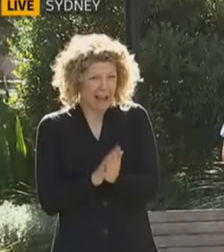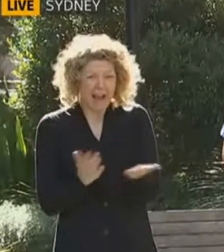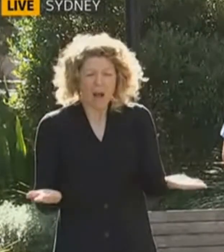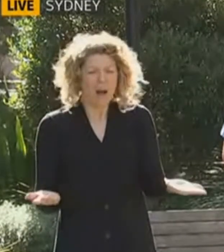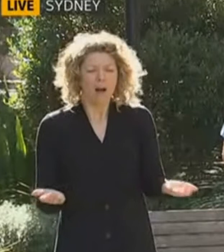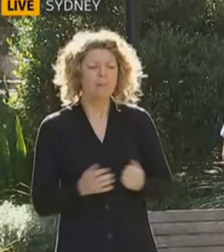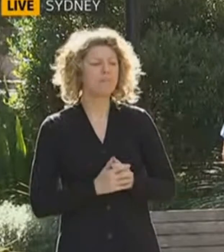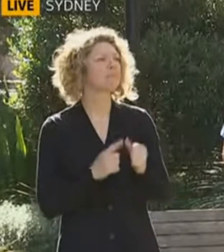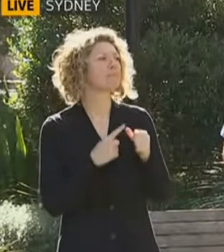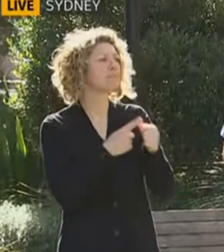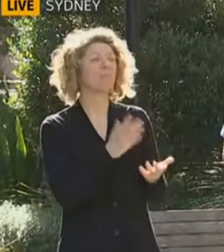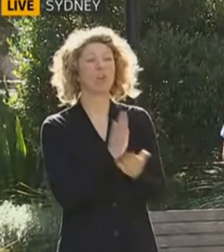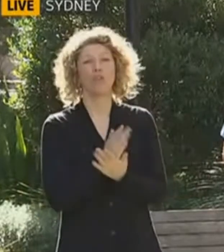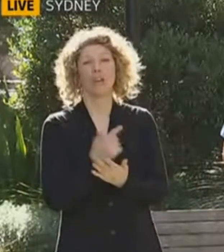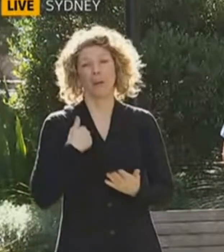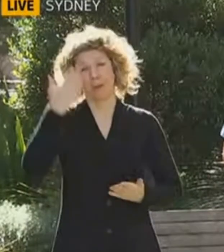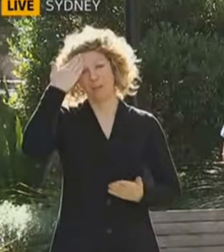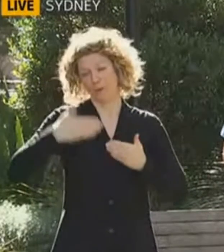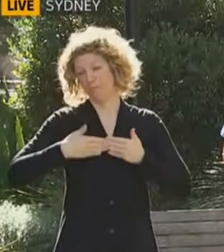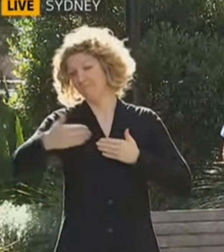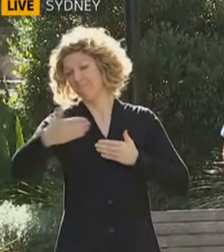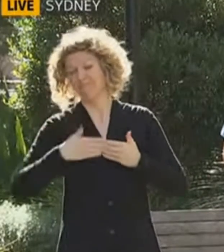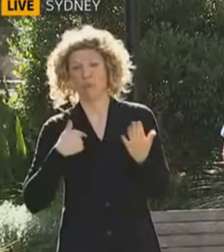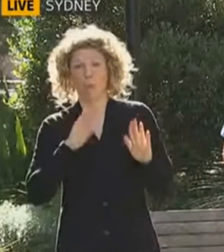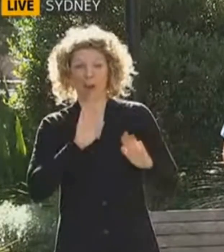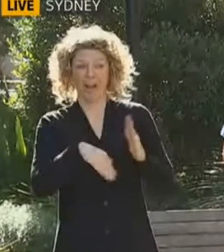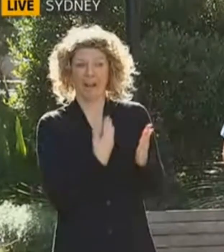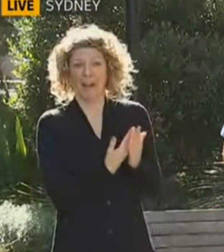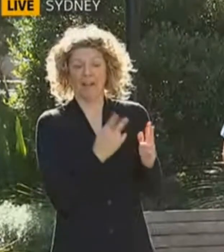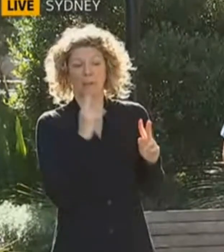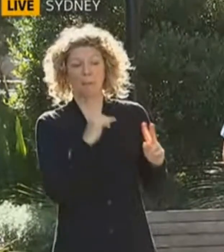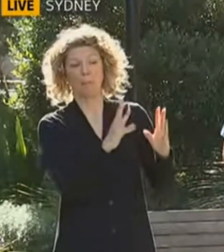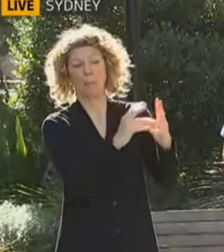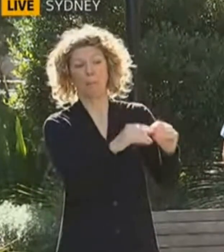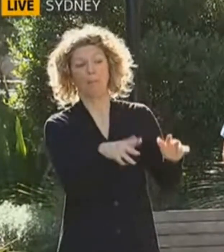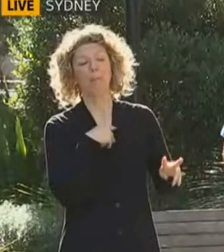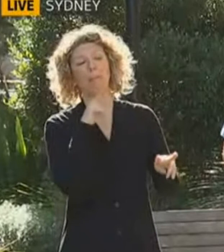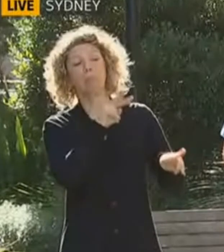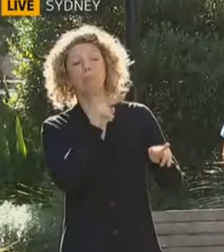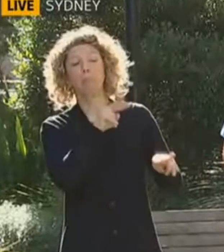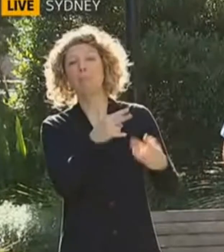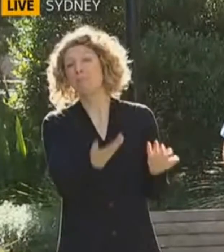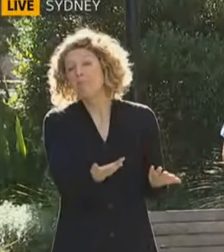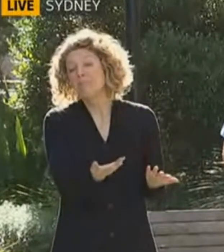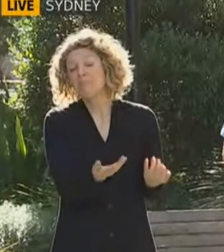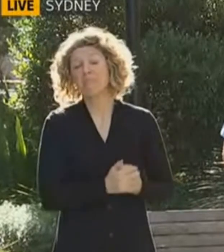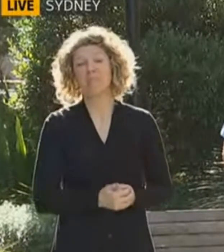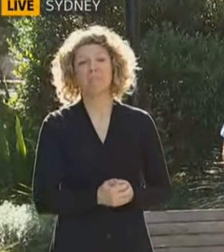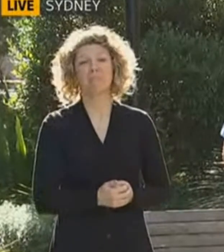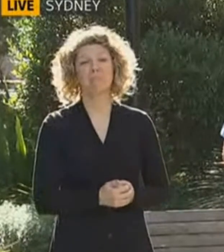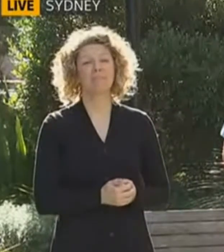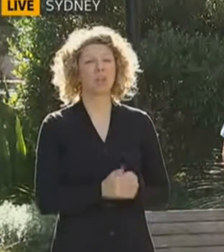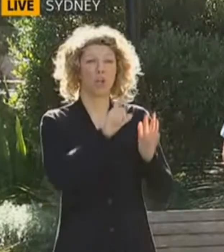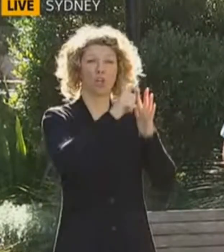down to the health situation and the health advice. In New South Wales, we always have a keen eye on the jobs and the economy, but what has motivated